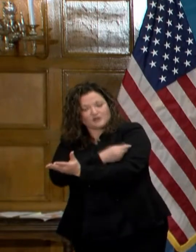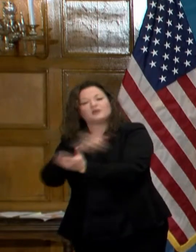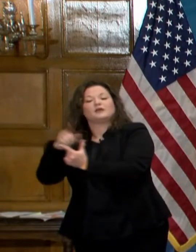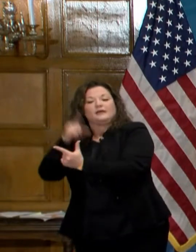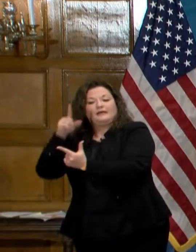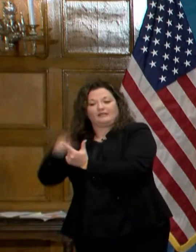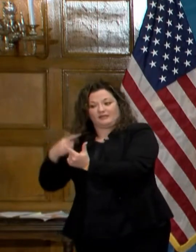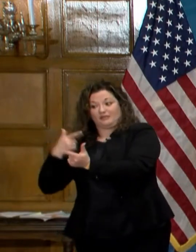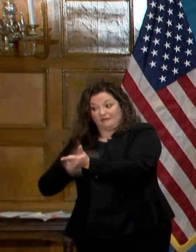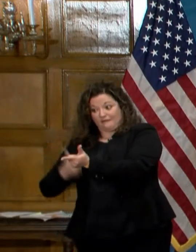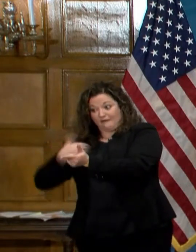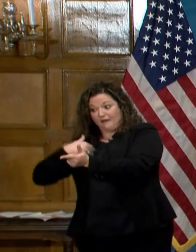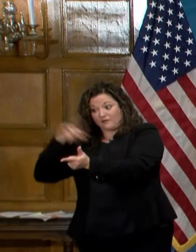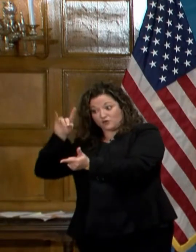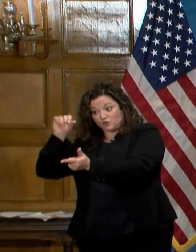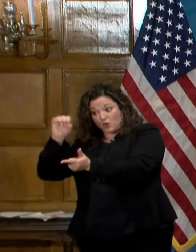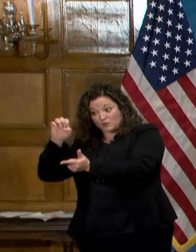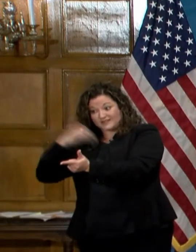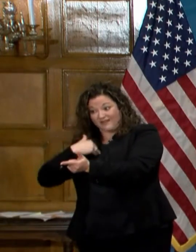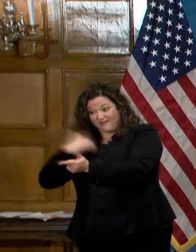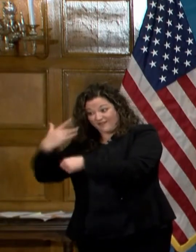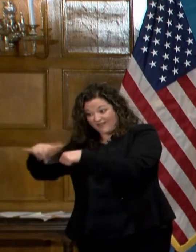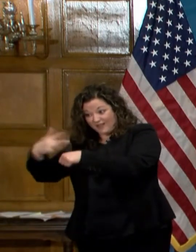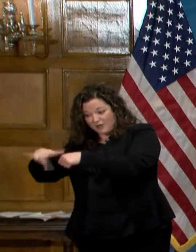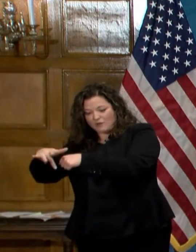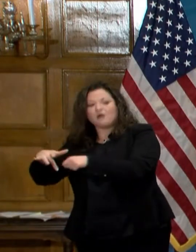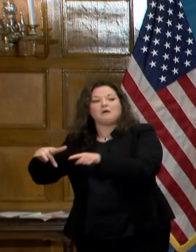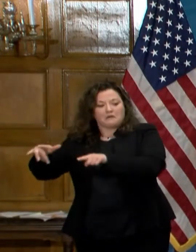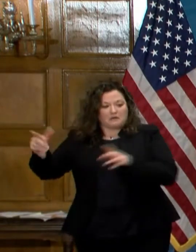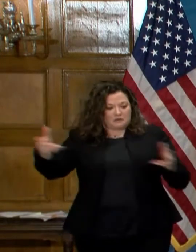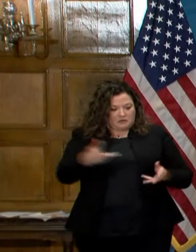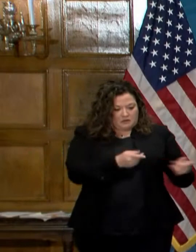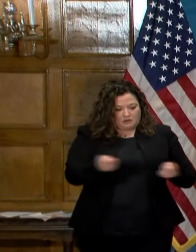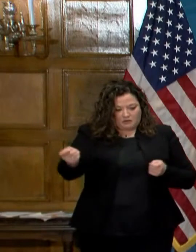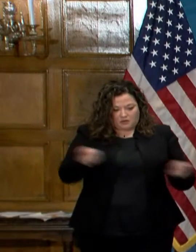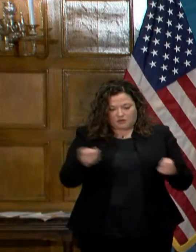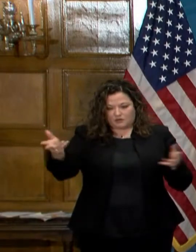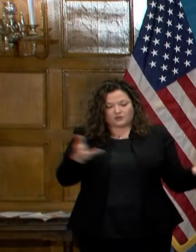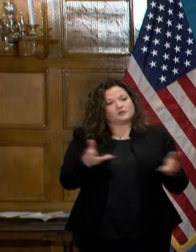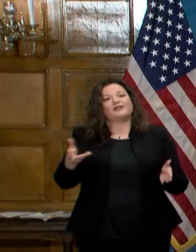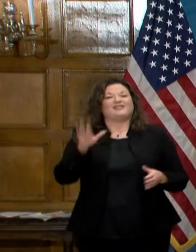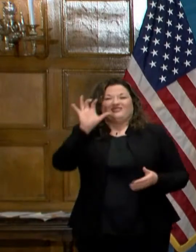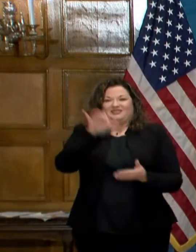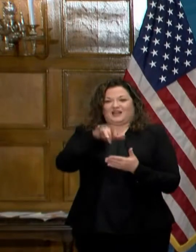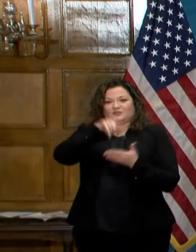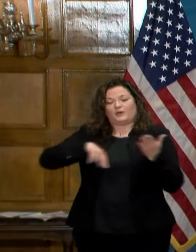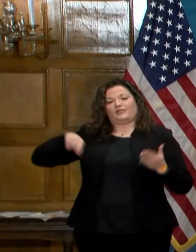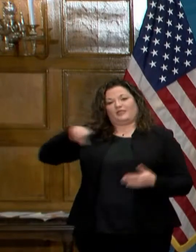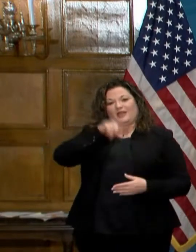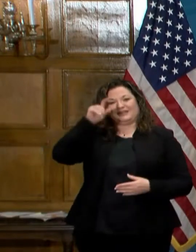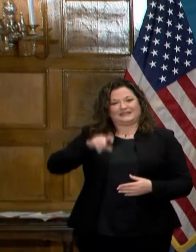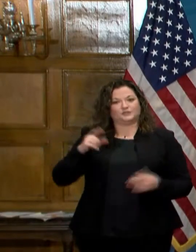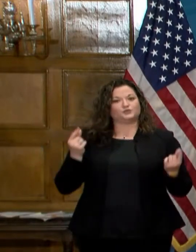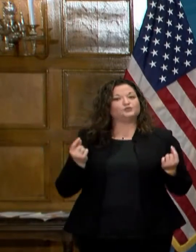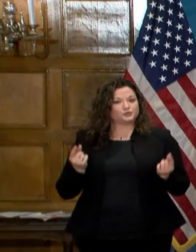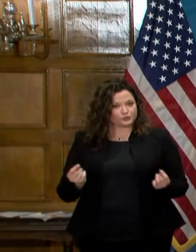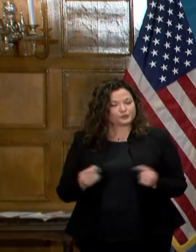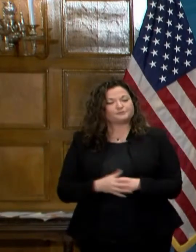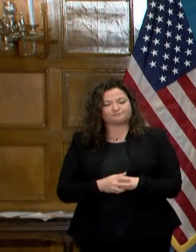doses that they can schedule that clinic. And so that is what they need to do. I'm sure that there will